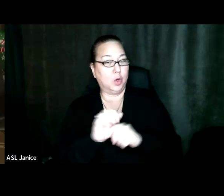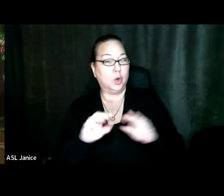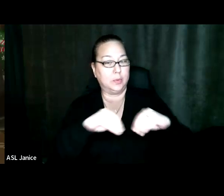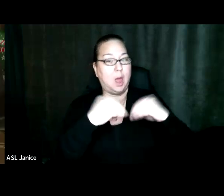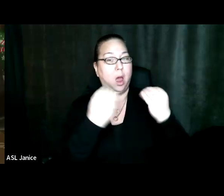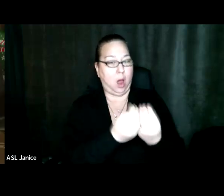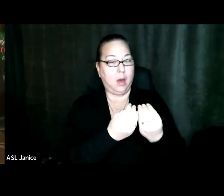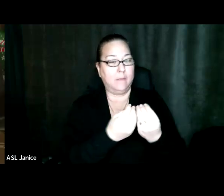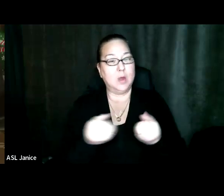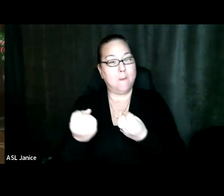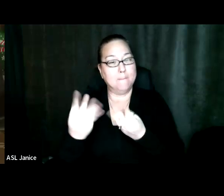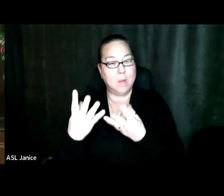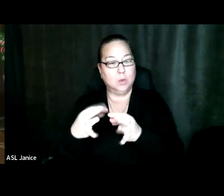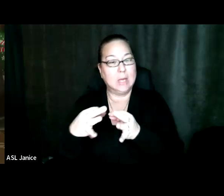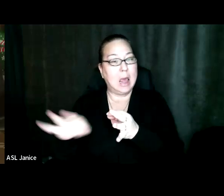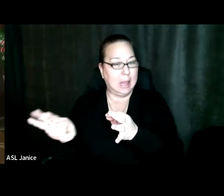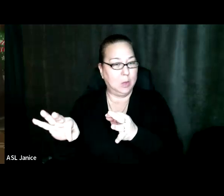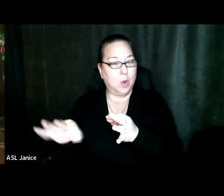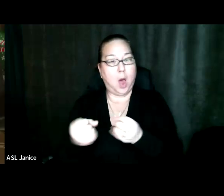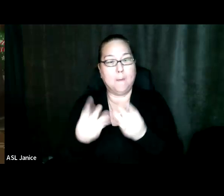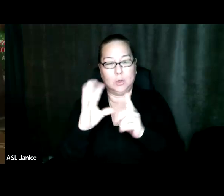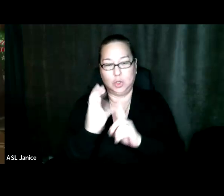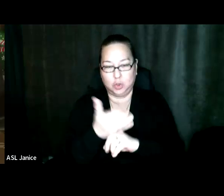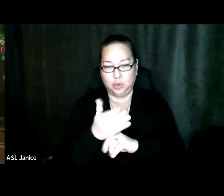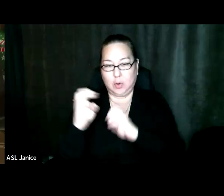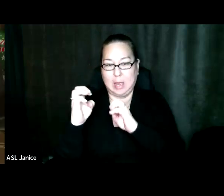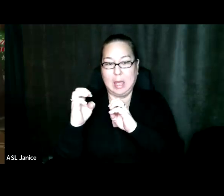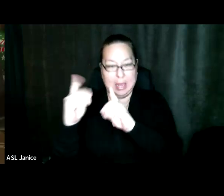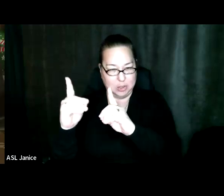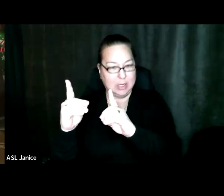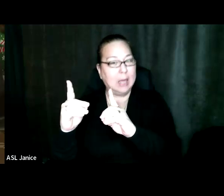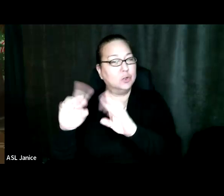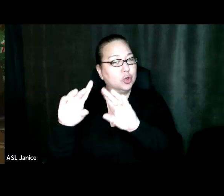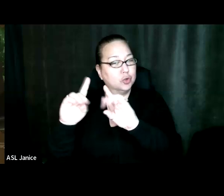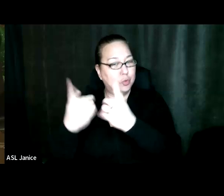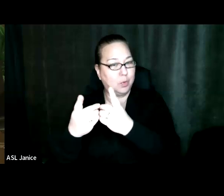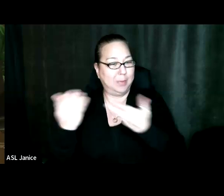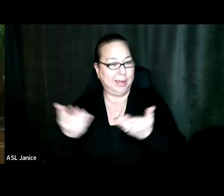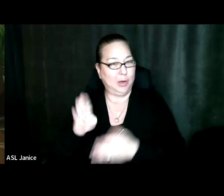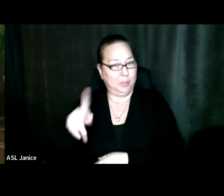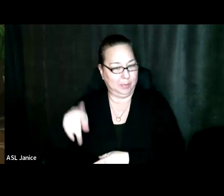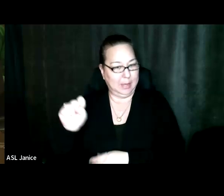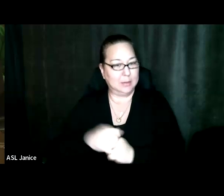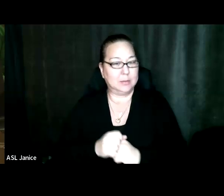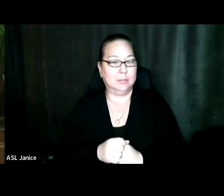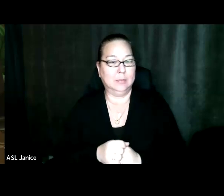Multicultural Education Department at Boston Public Schools. I'm here asking the school committee to advocate for me and